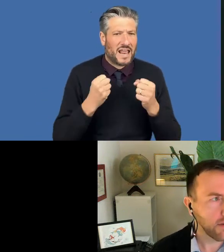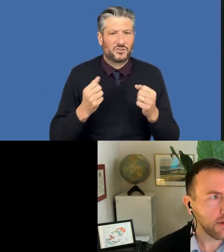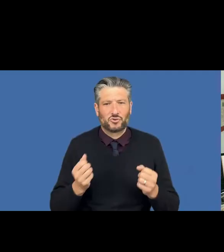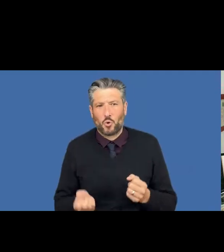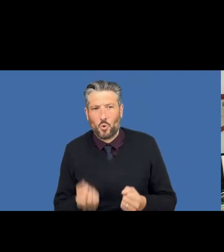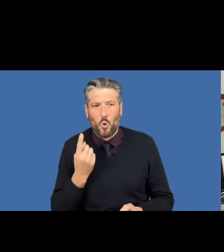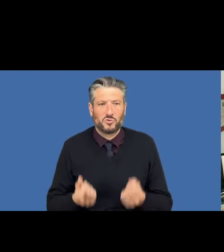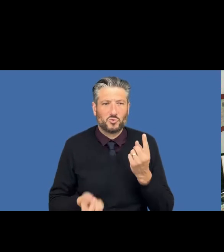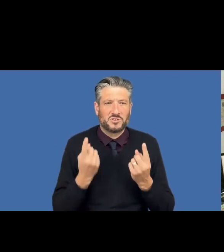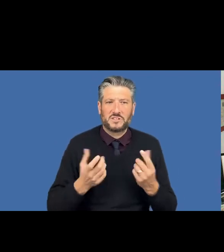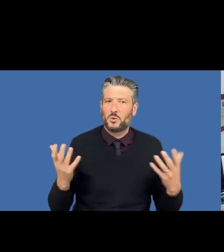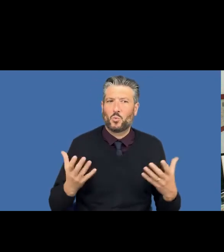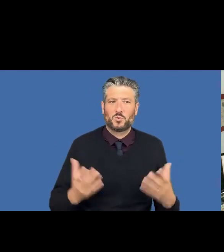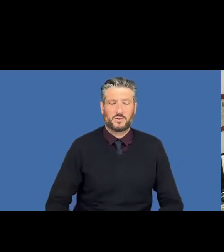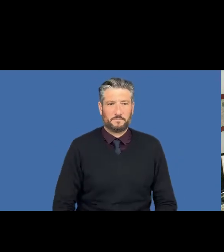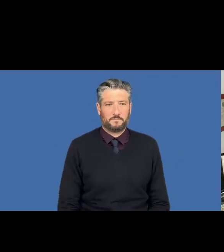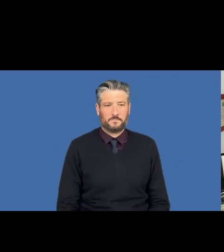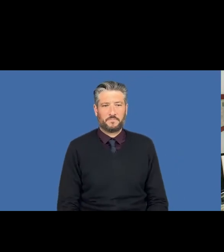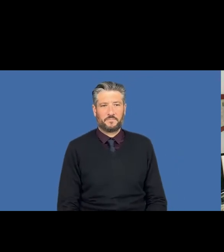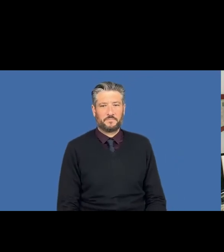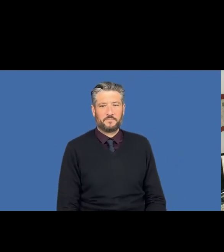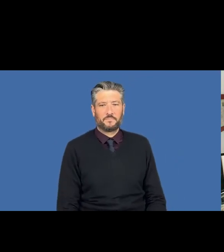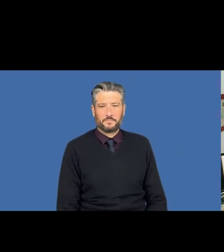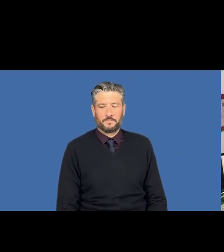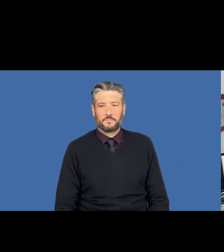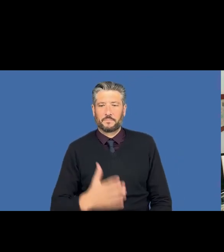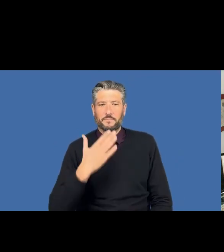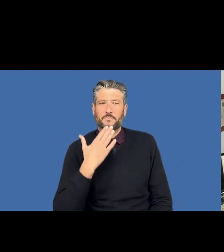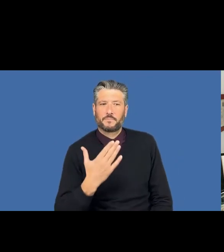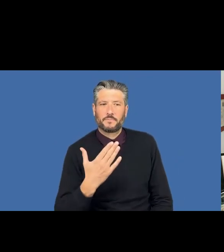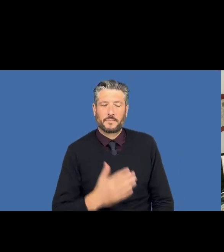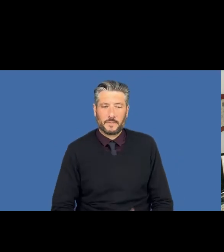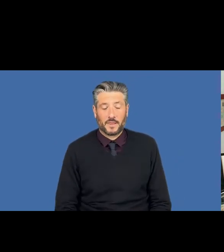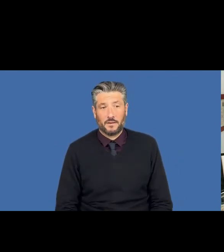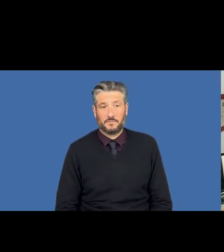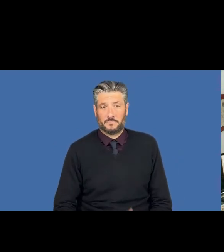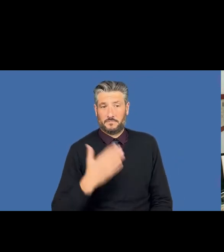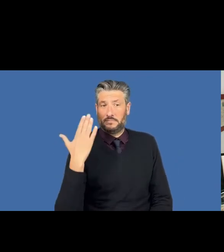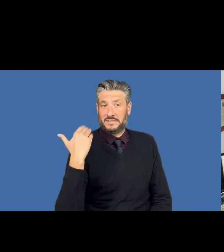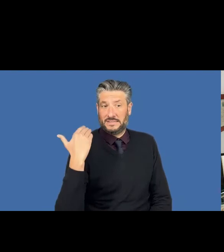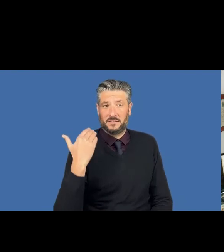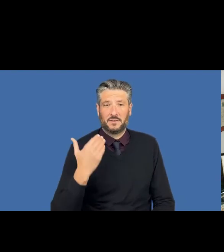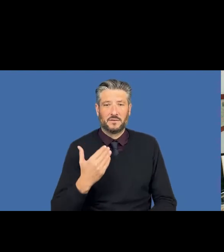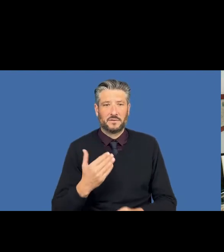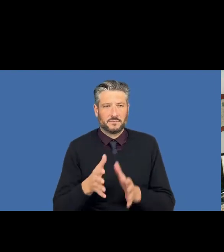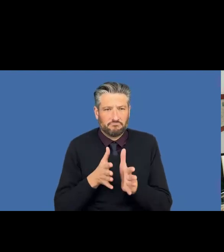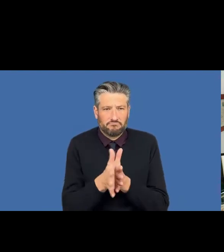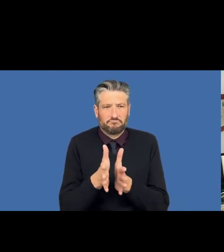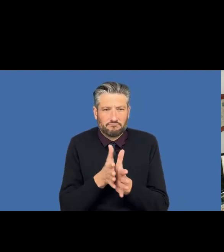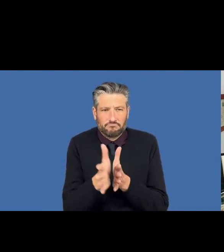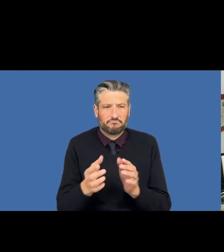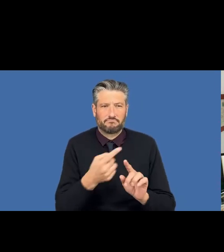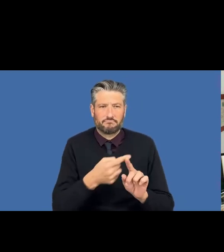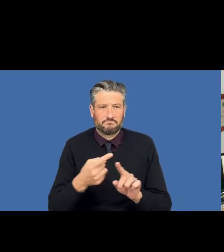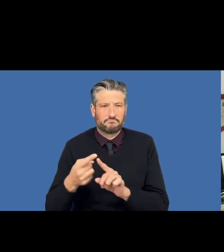you. So I think that some of the things that have just been mentioned impact